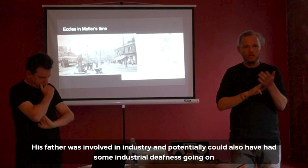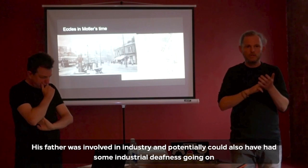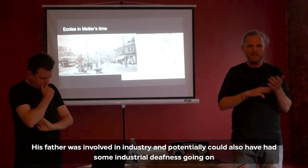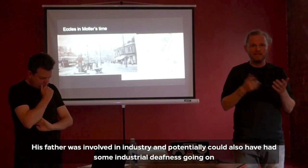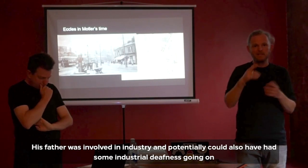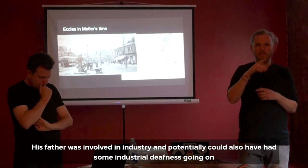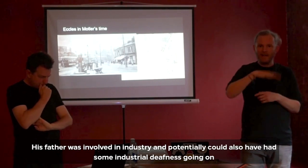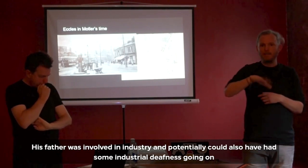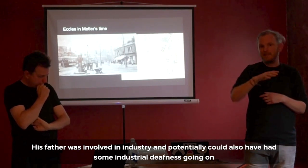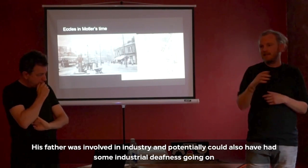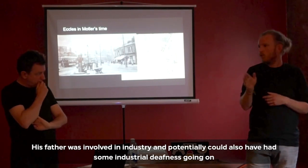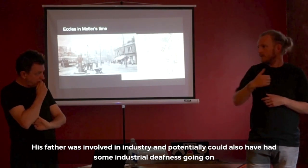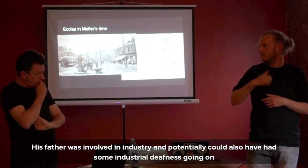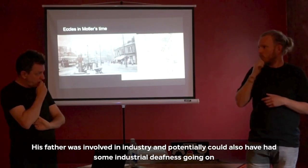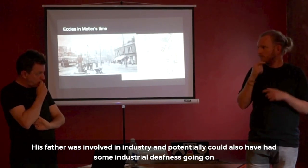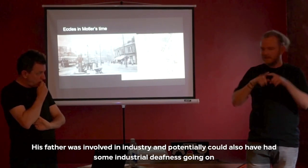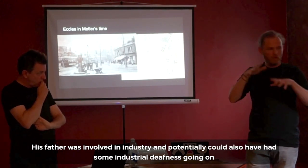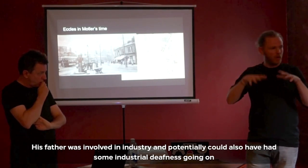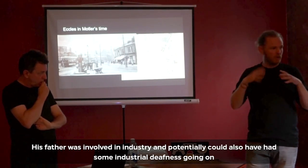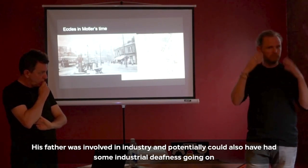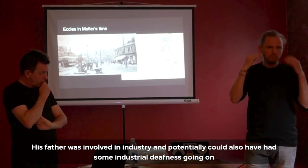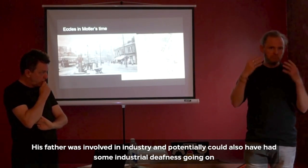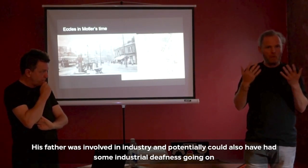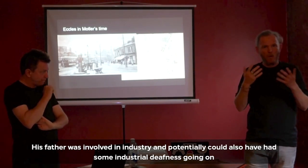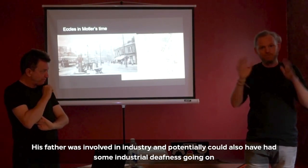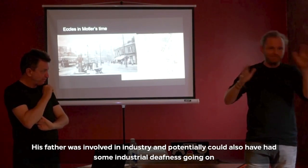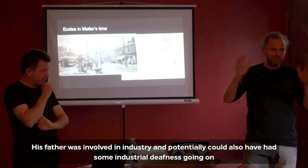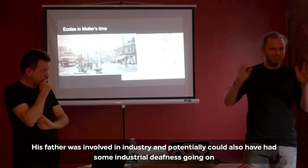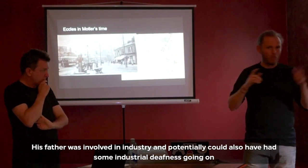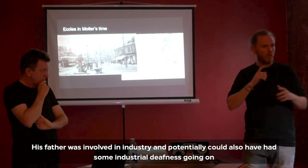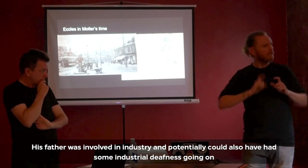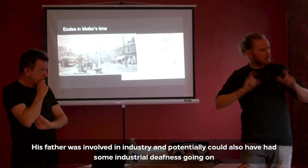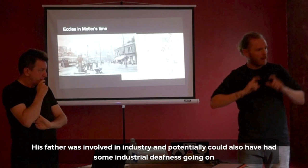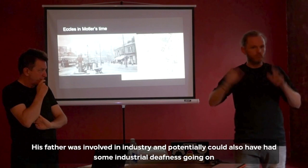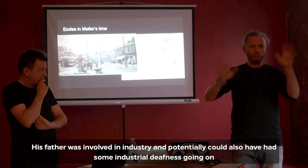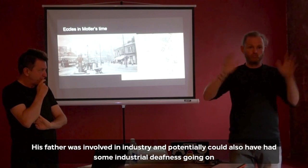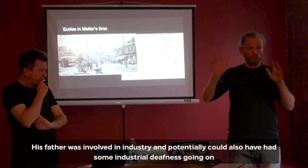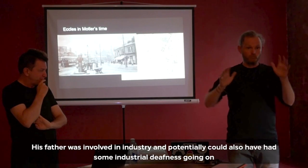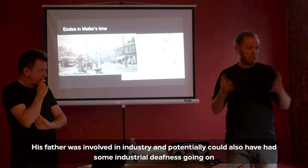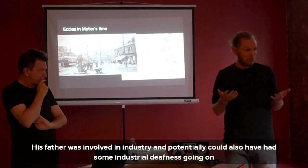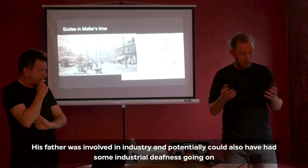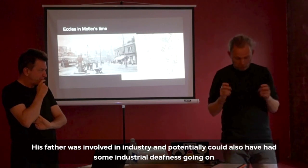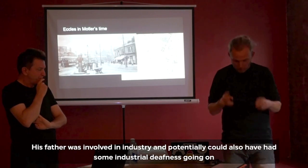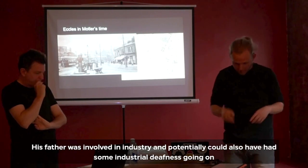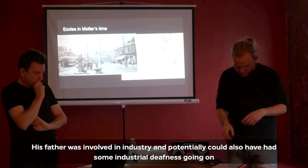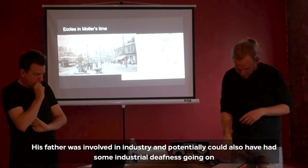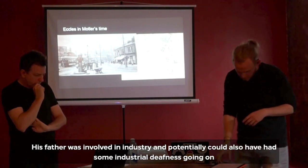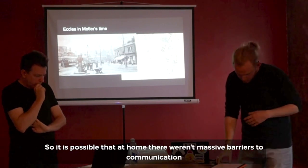So his father was kind of involved in industry, and potentially could also have some industrial deafness going on as well.